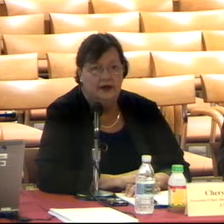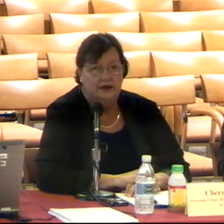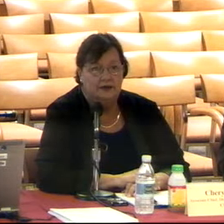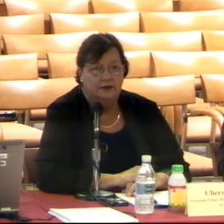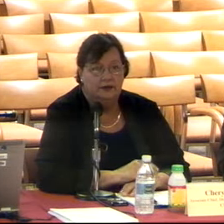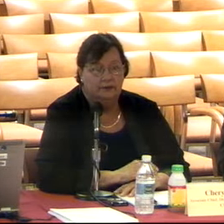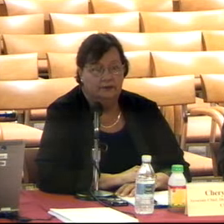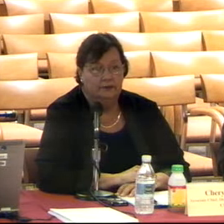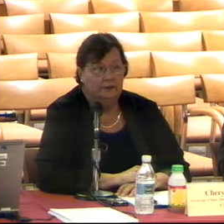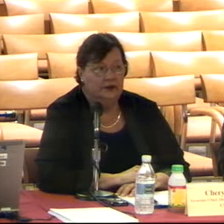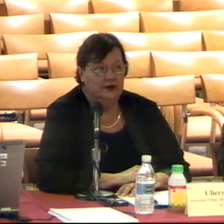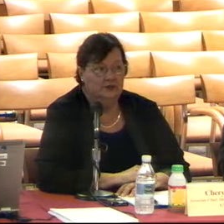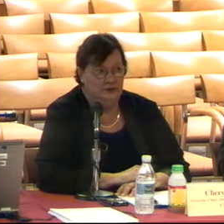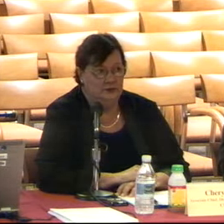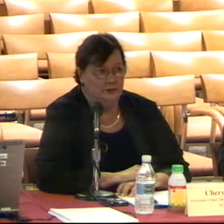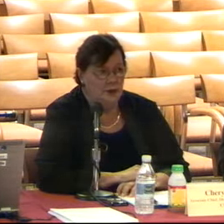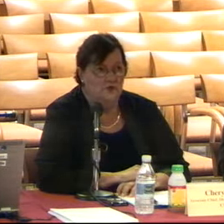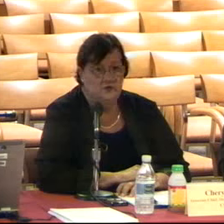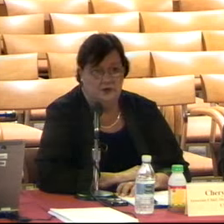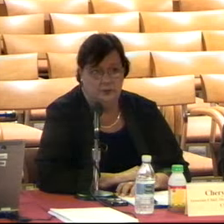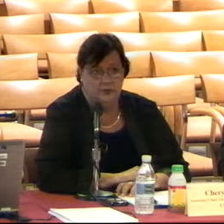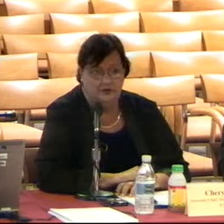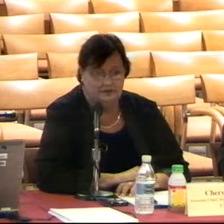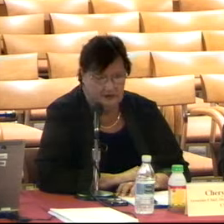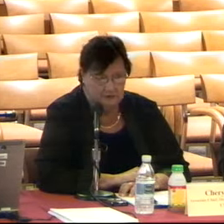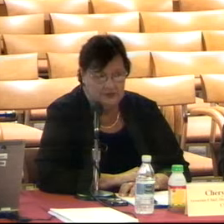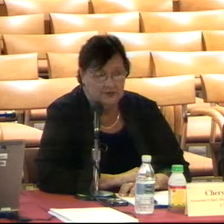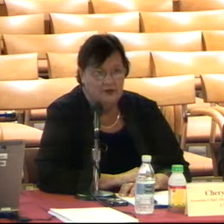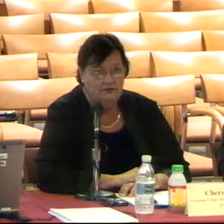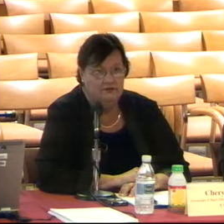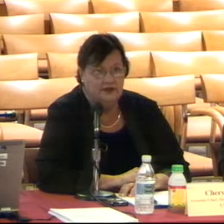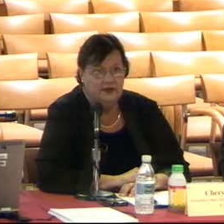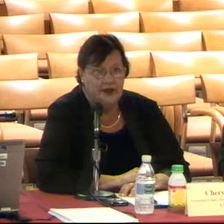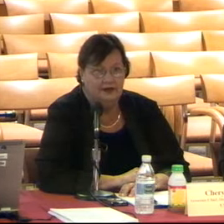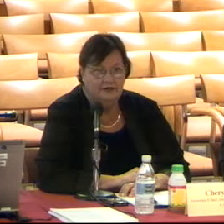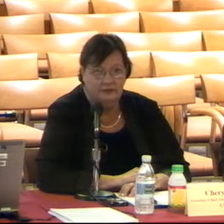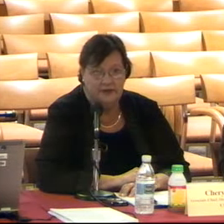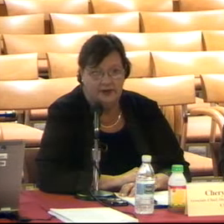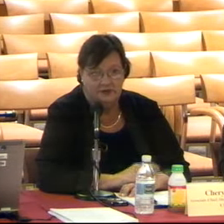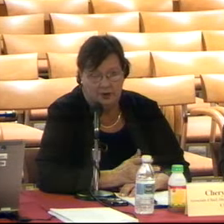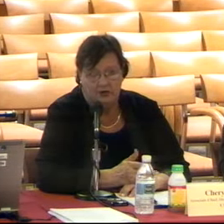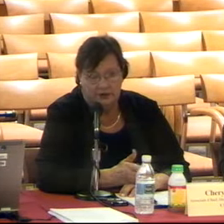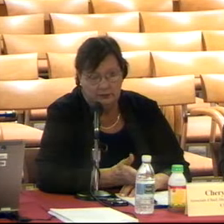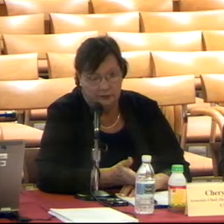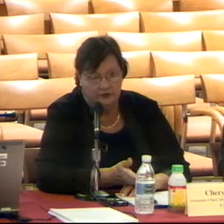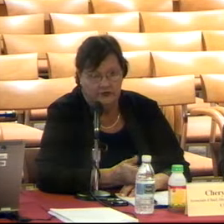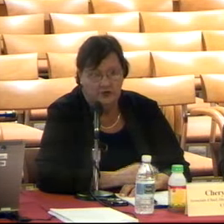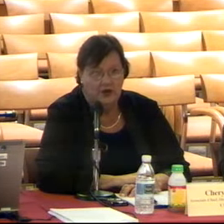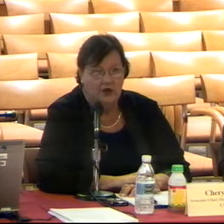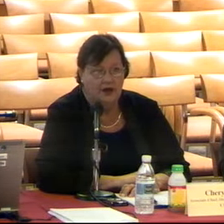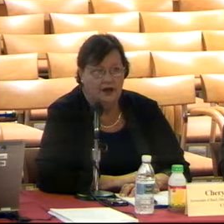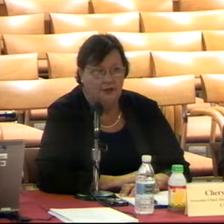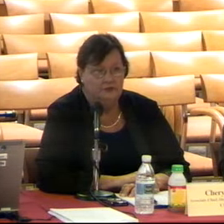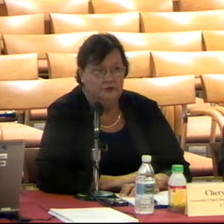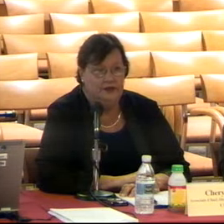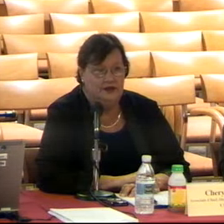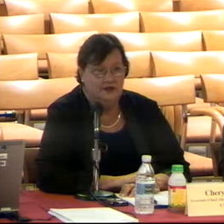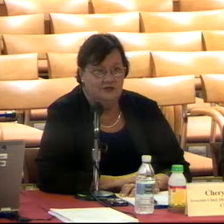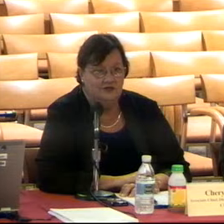and it has been proposed that we exempt the EAAC from the ex parte rules to make it easier for